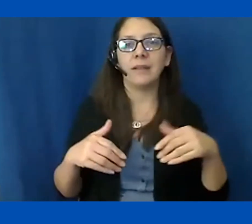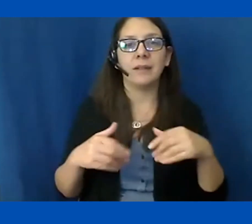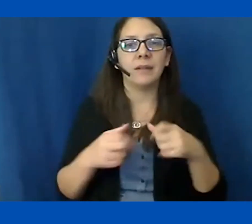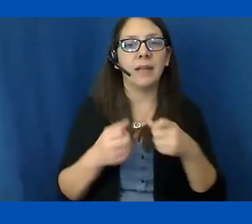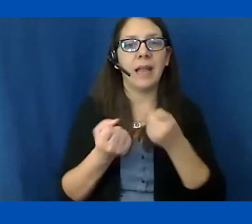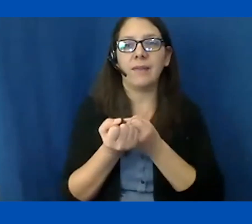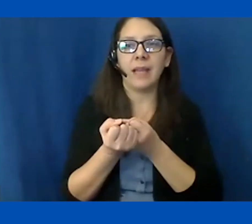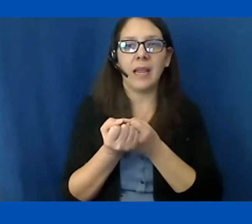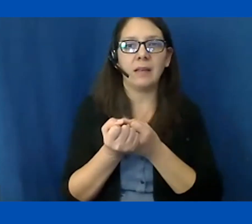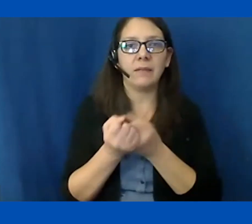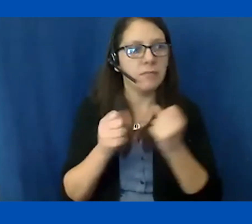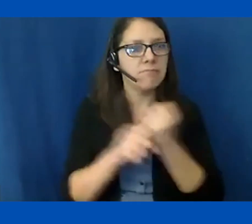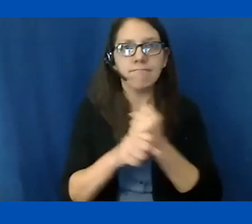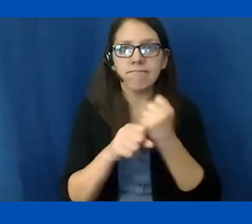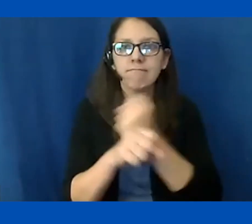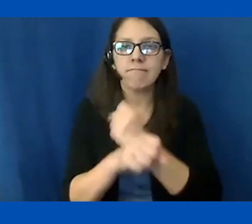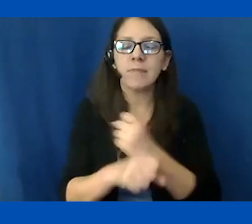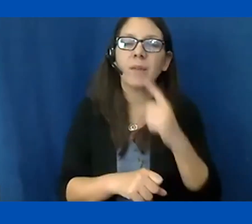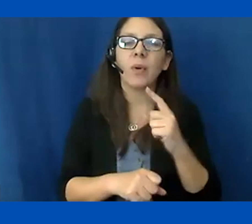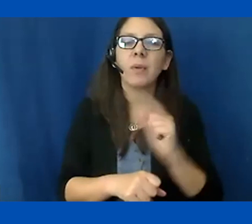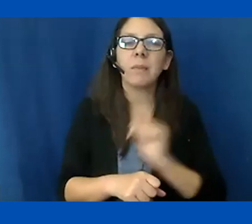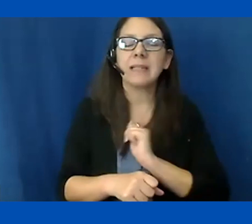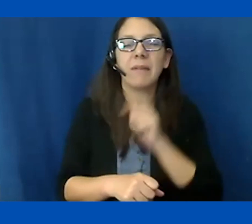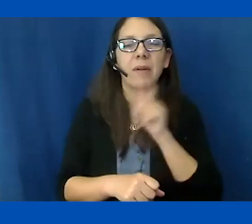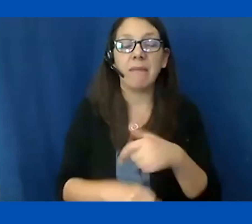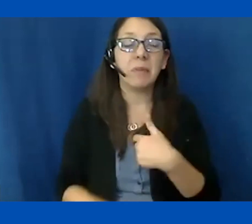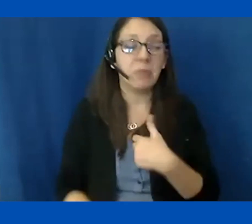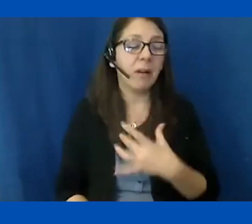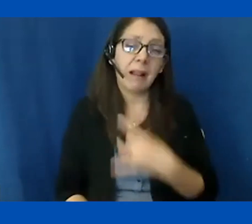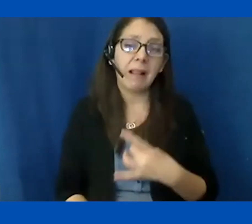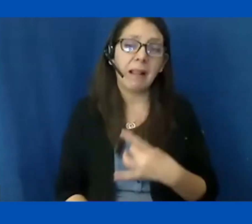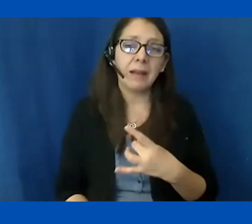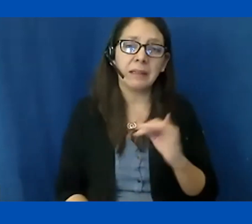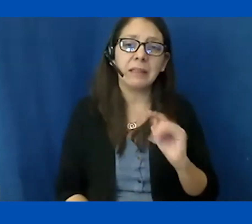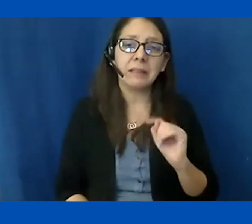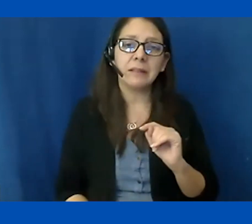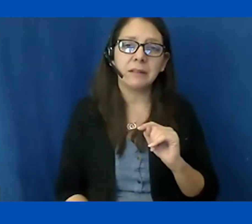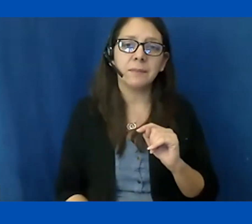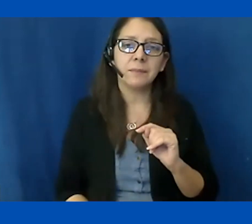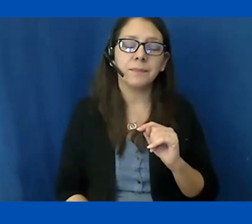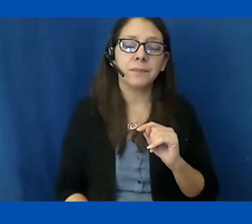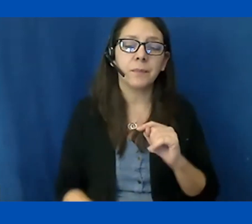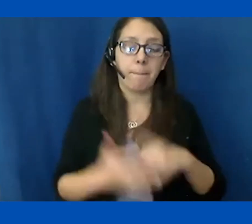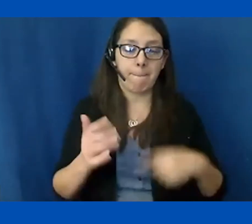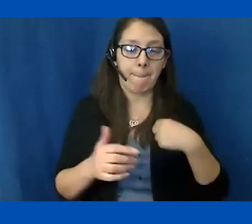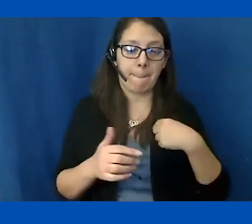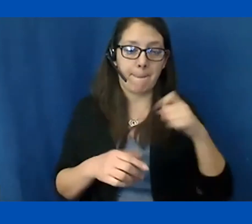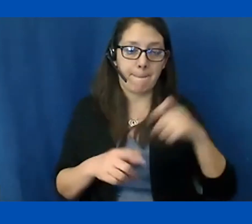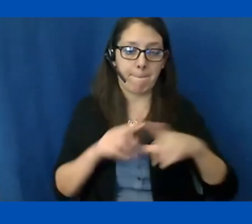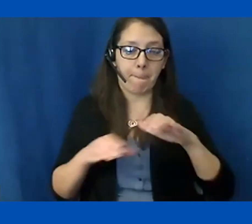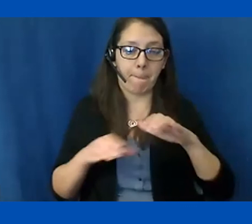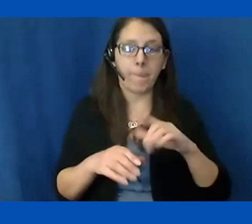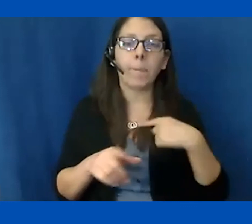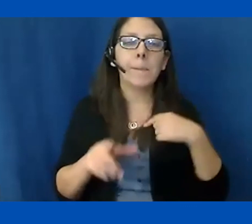Like, a lot of what I have to do really is more along the lines of describing to